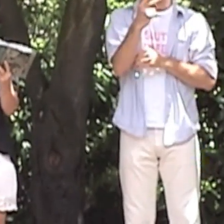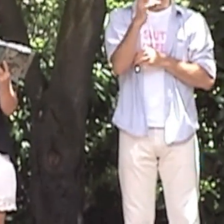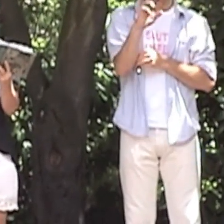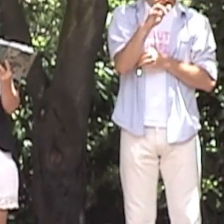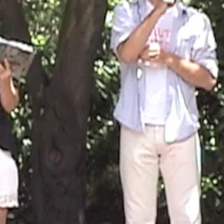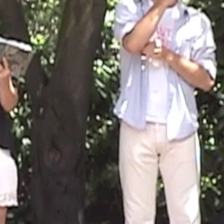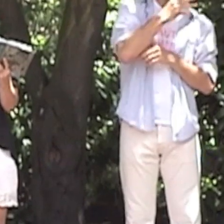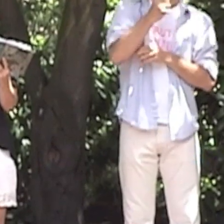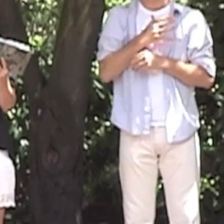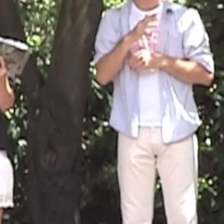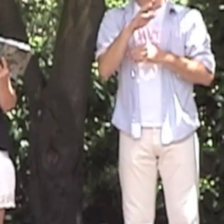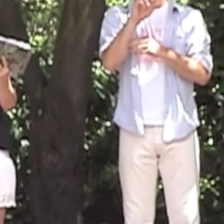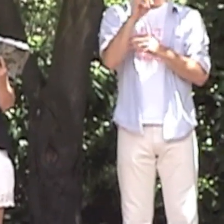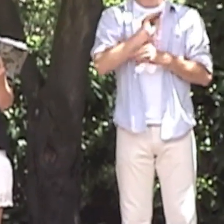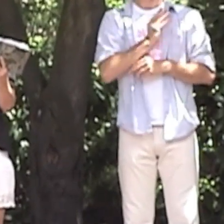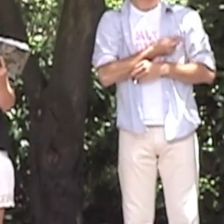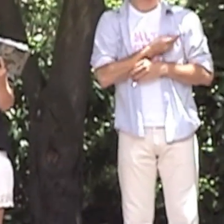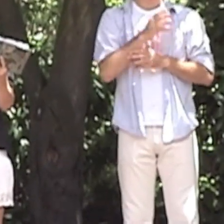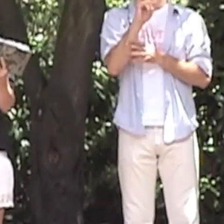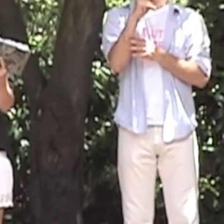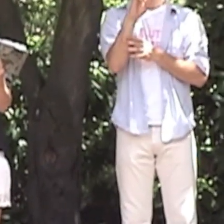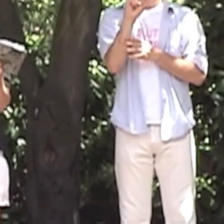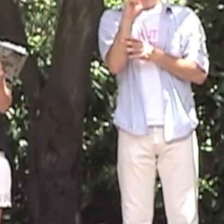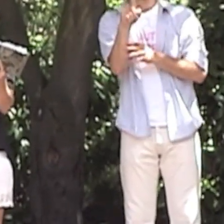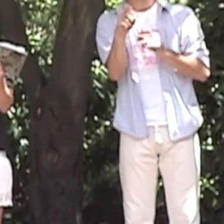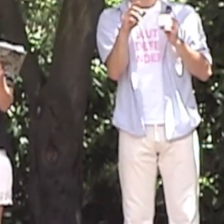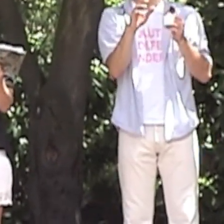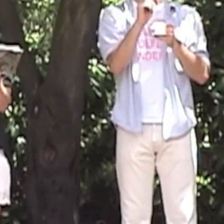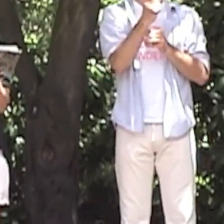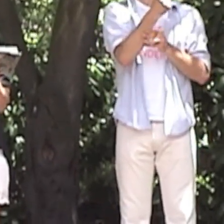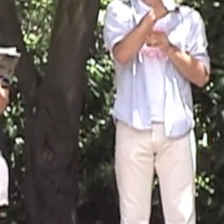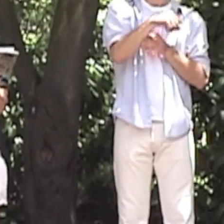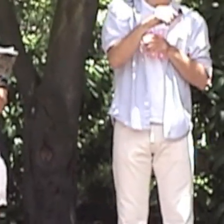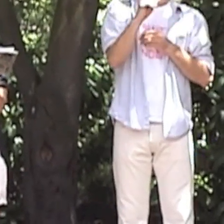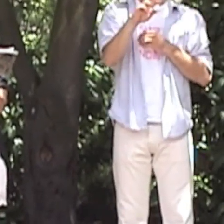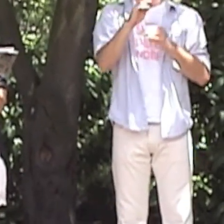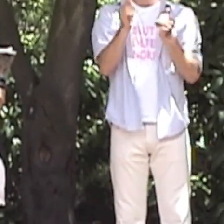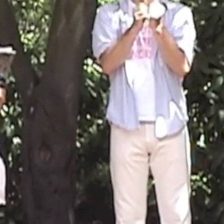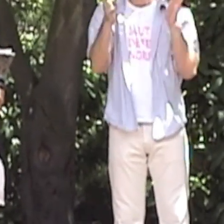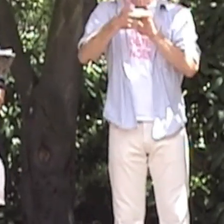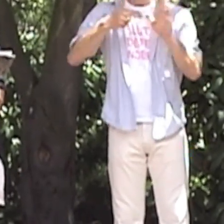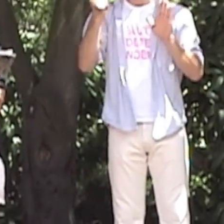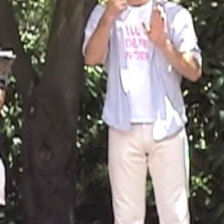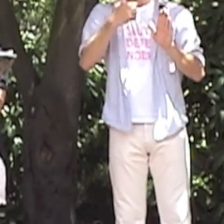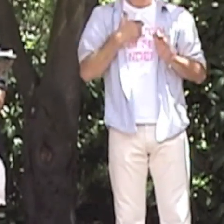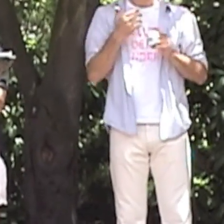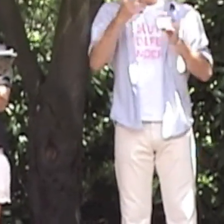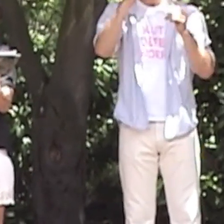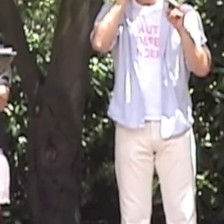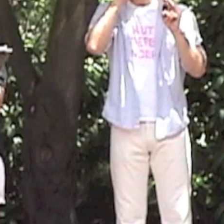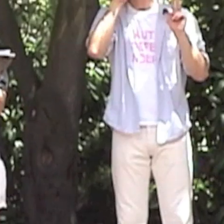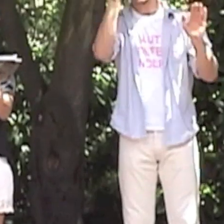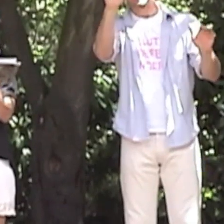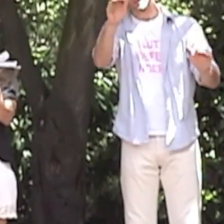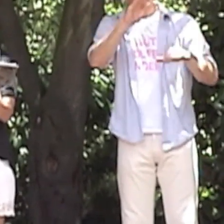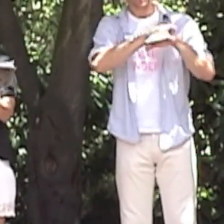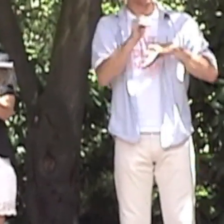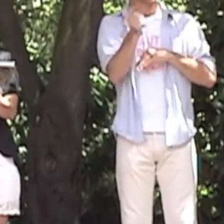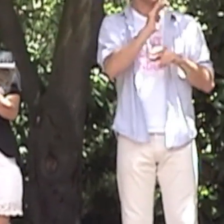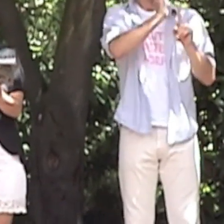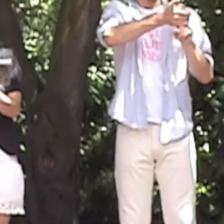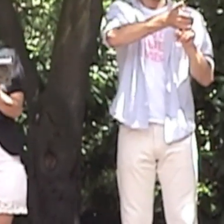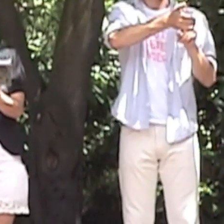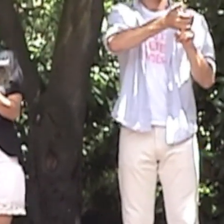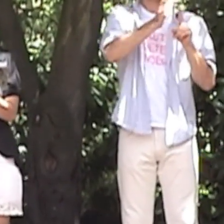folk, intersex people, those who are gender neutral or label-less, all endure an extreme sense of expectation placed upon us by either our